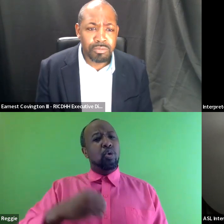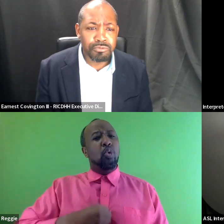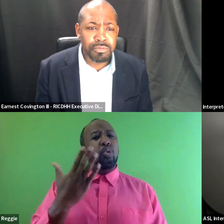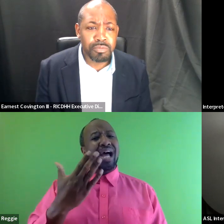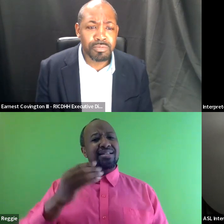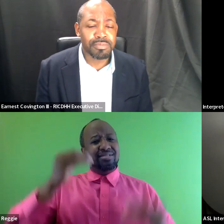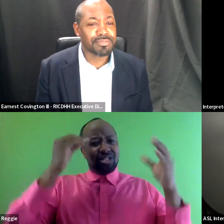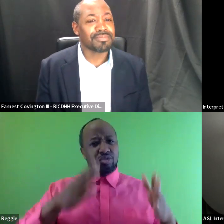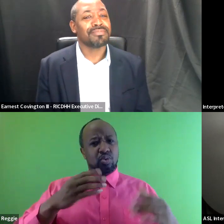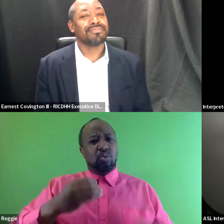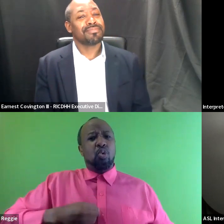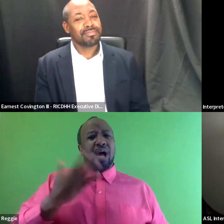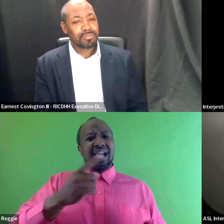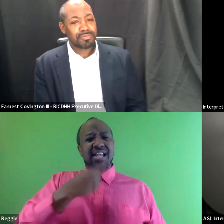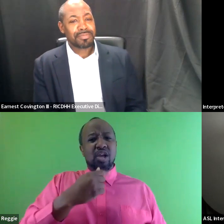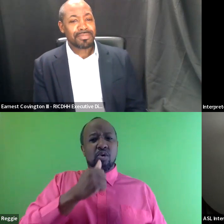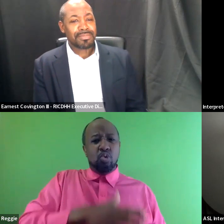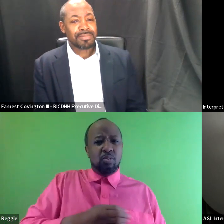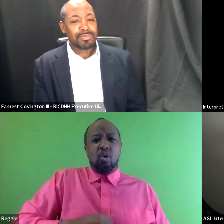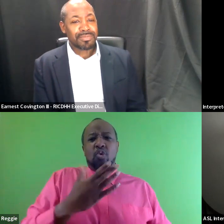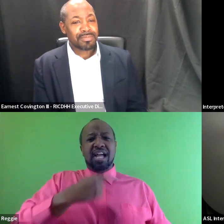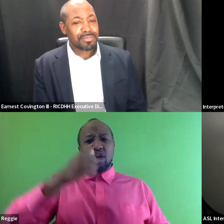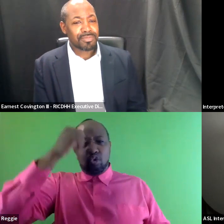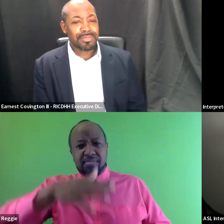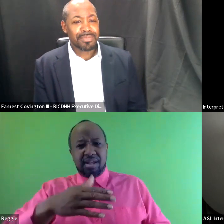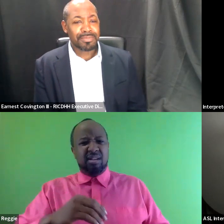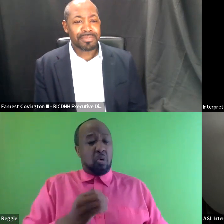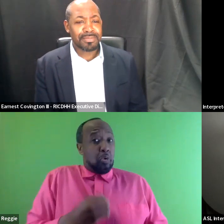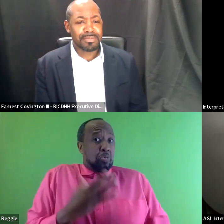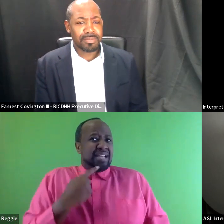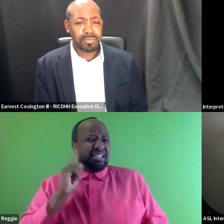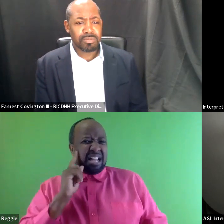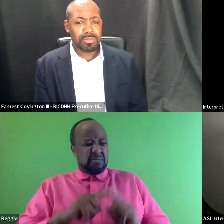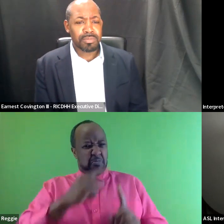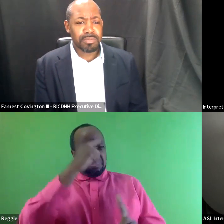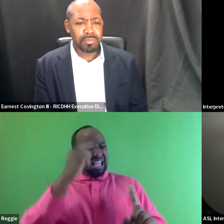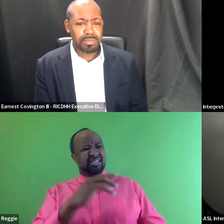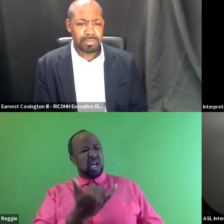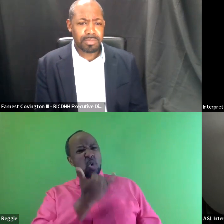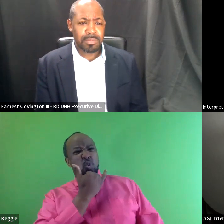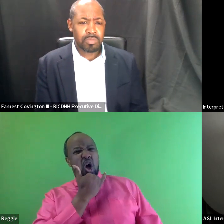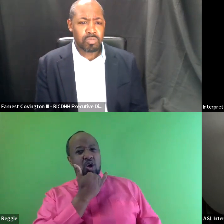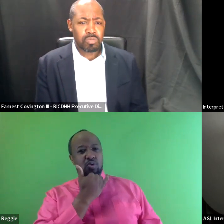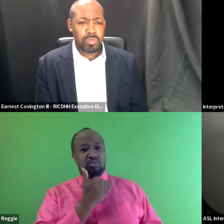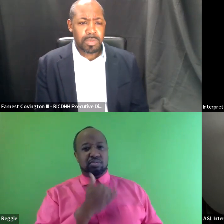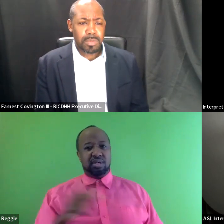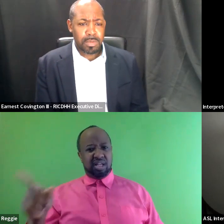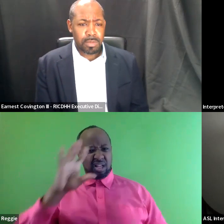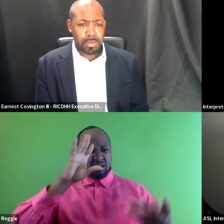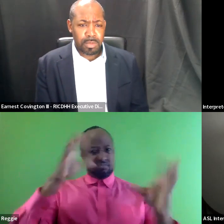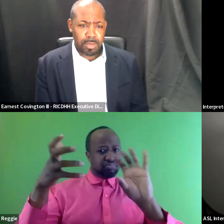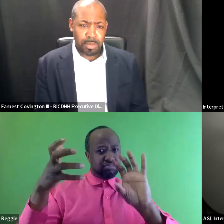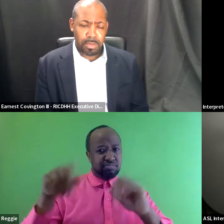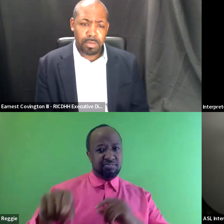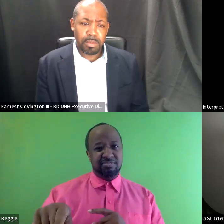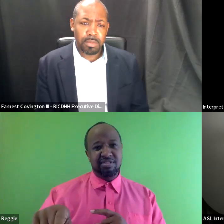No. And they said, yeah, you're supposed to be a white hearing woman or a white hearing man to teach. I've never seen a Black